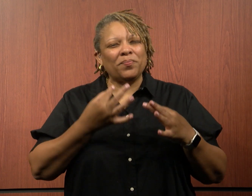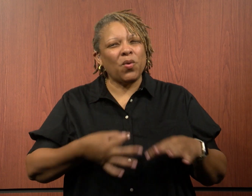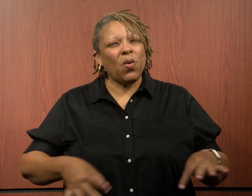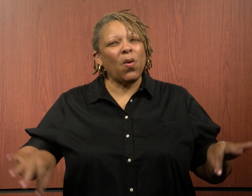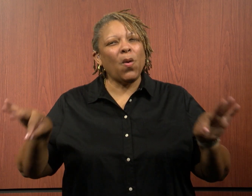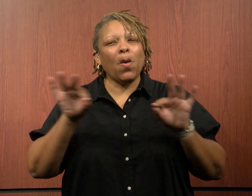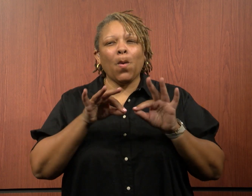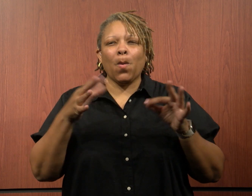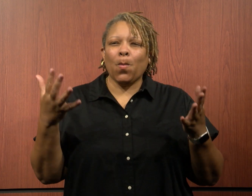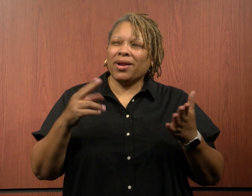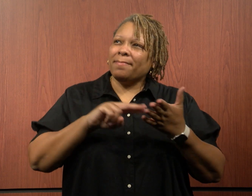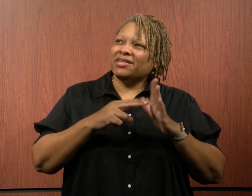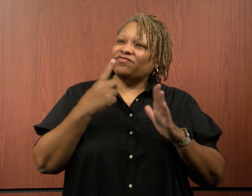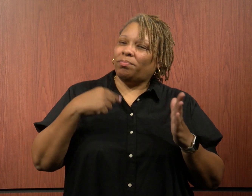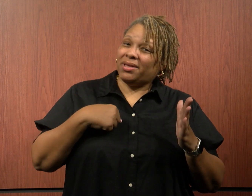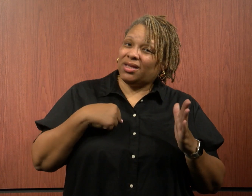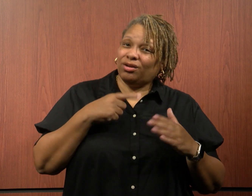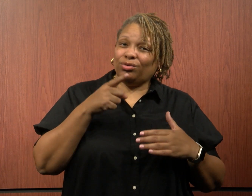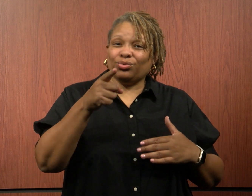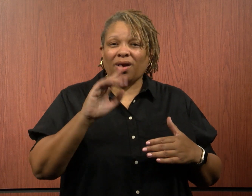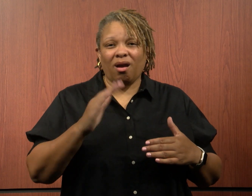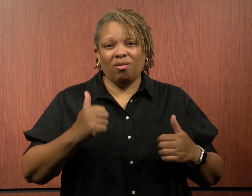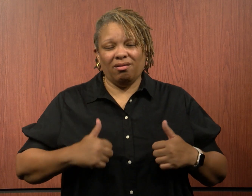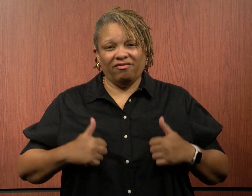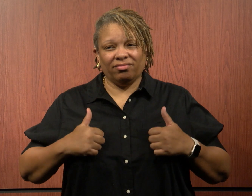and you to live a Christian life.